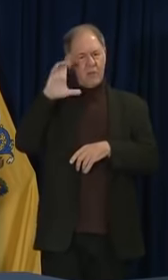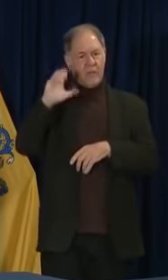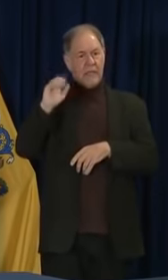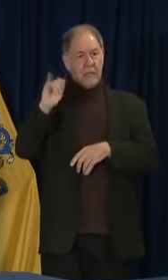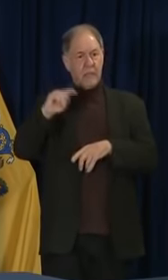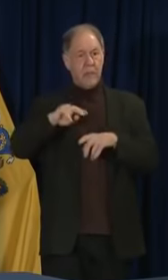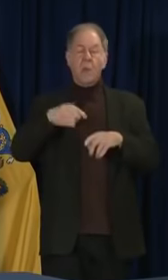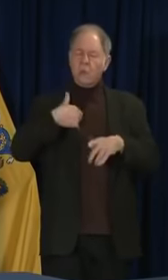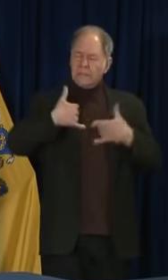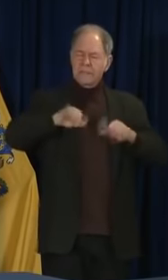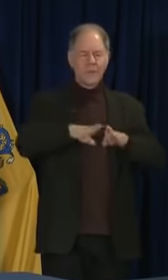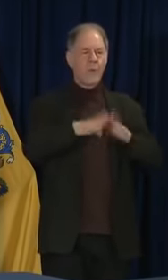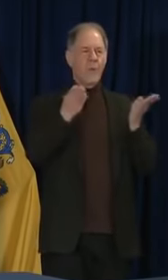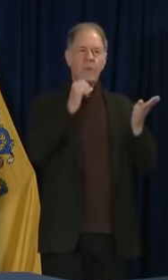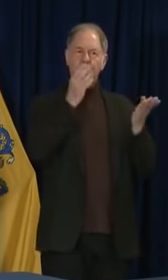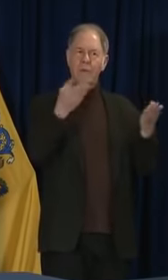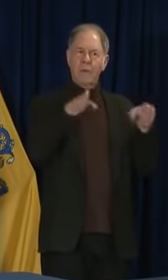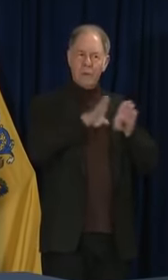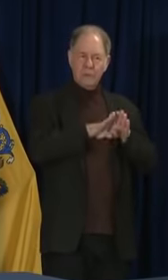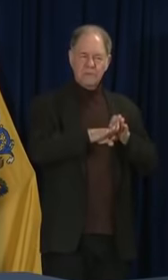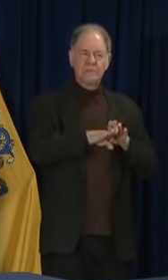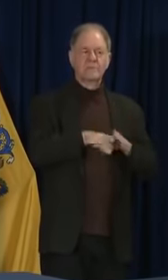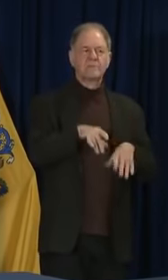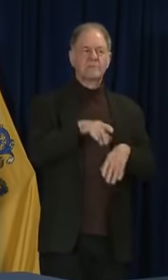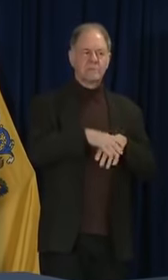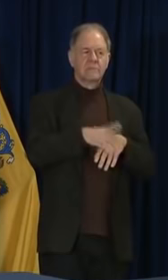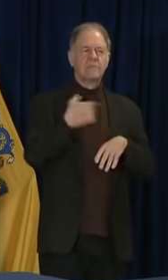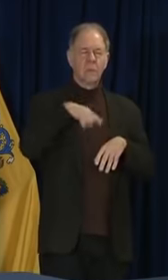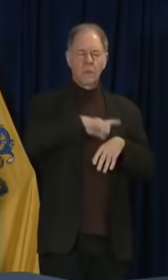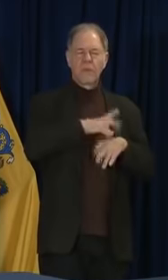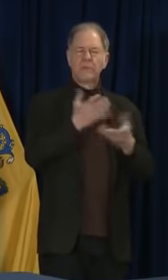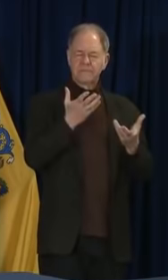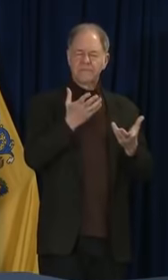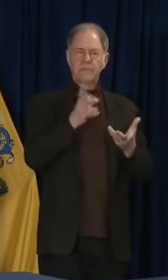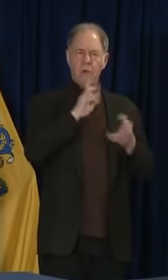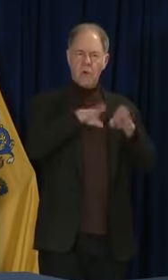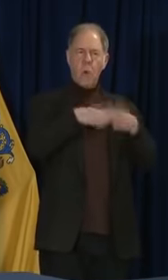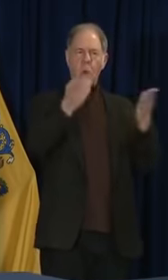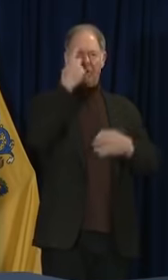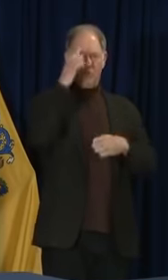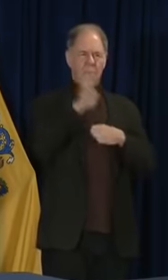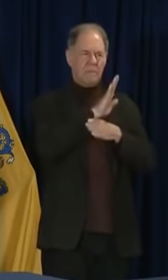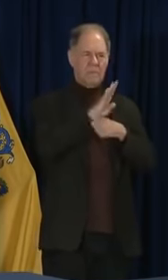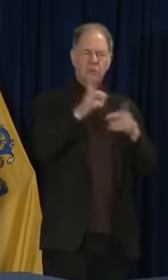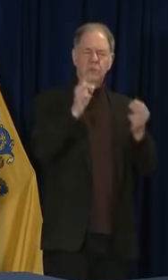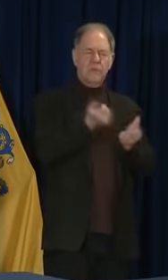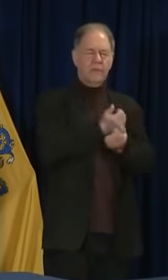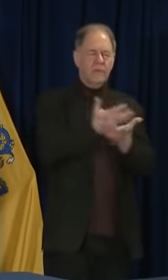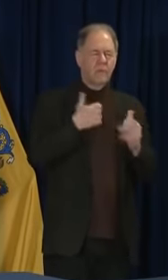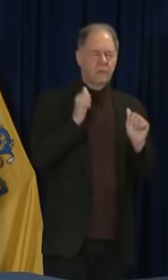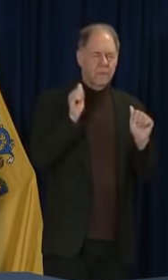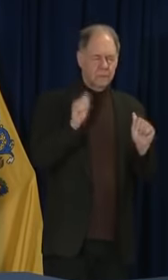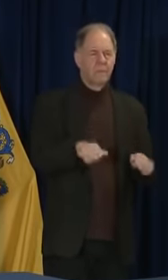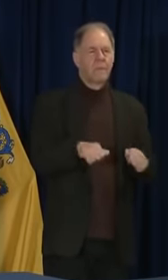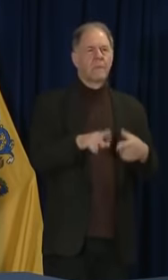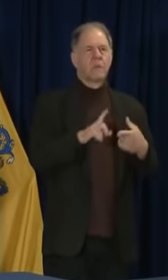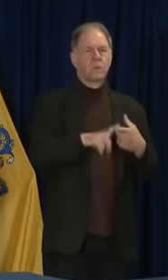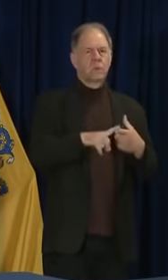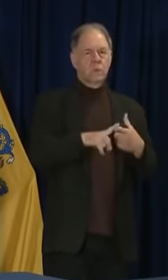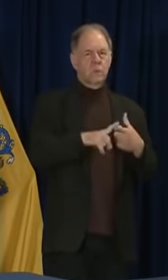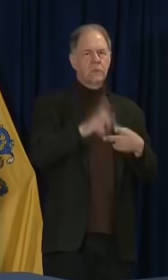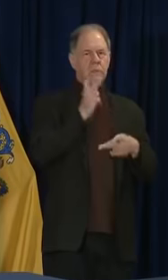we're not open for business. And as Sheila said it well, we are open for business, doing everything we can to move the